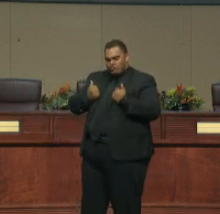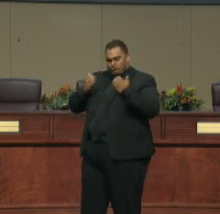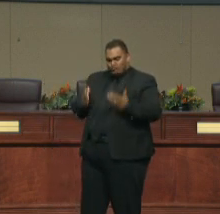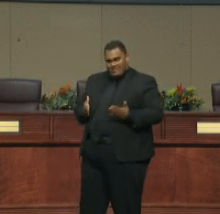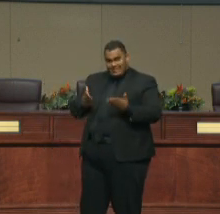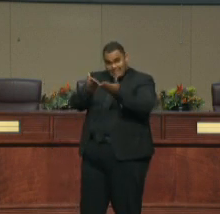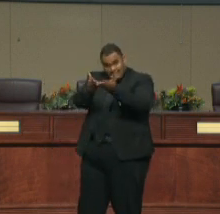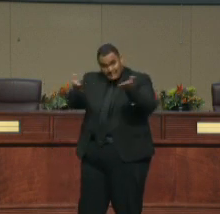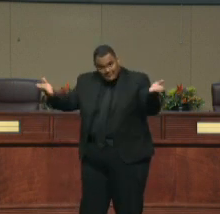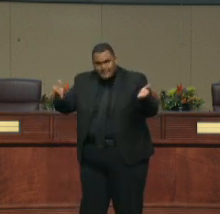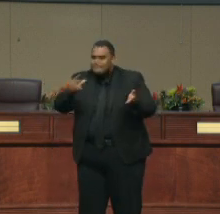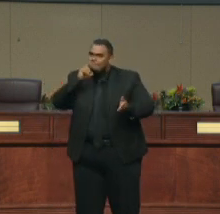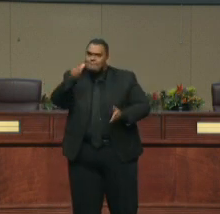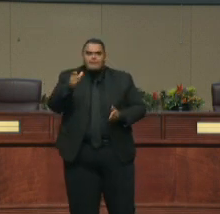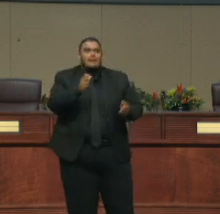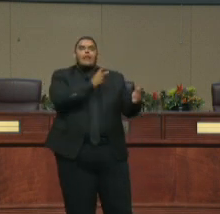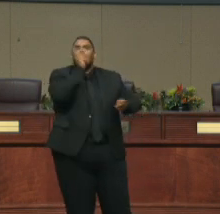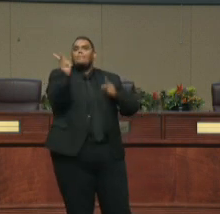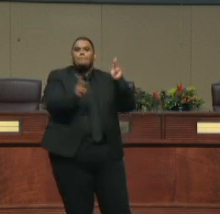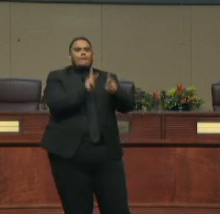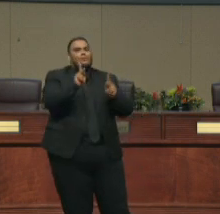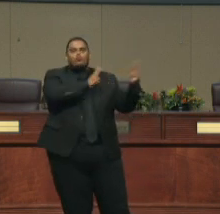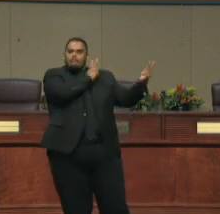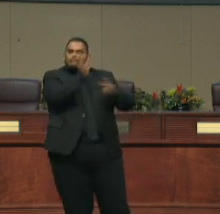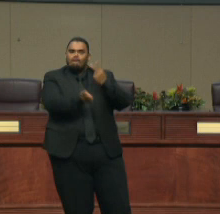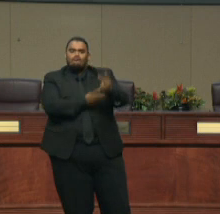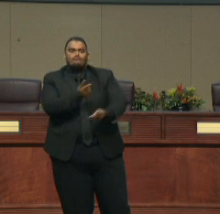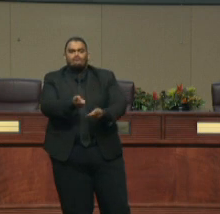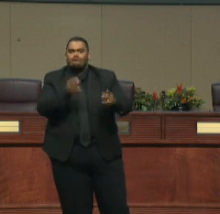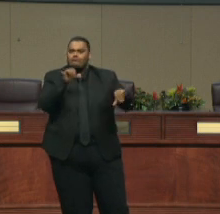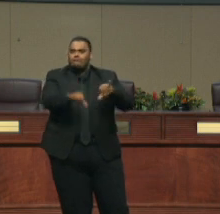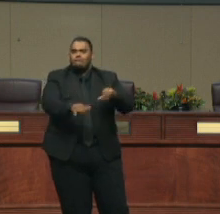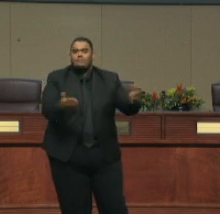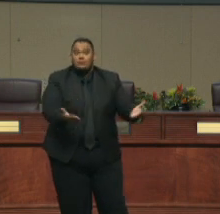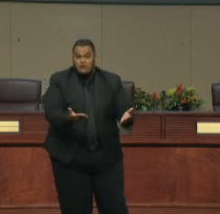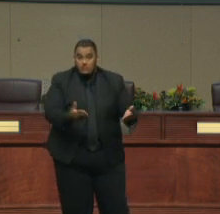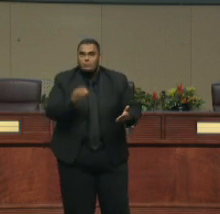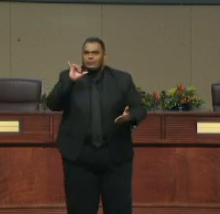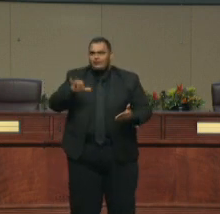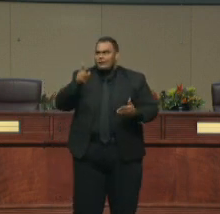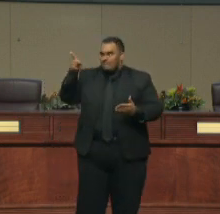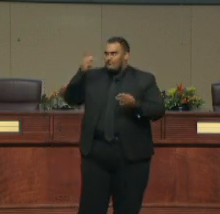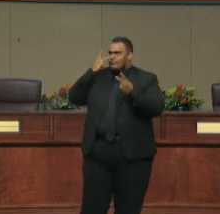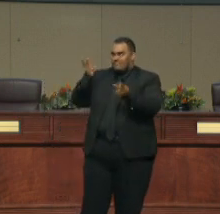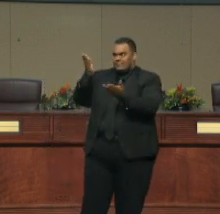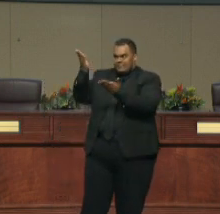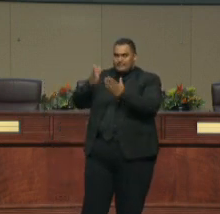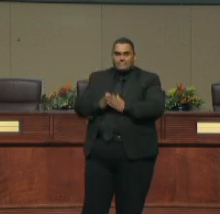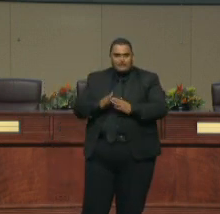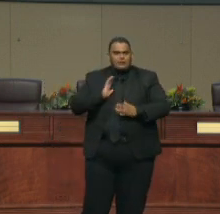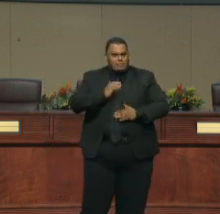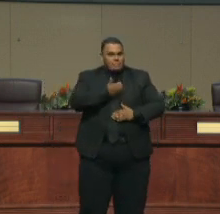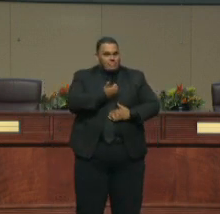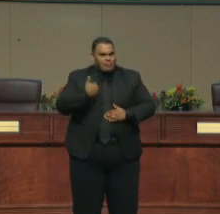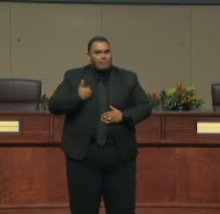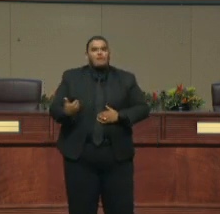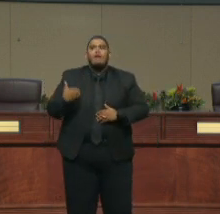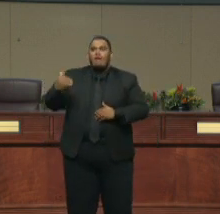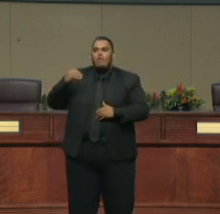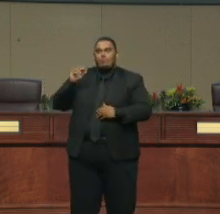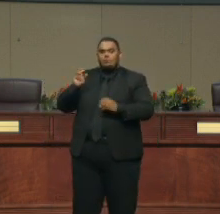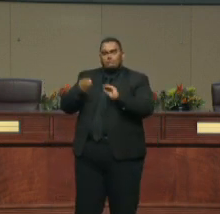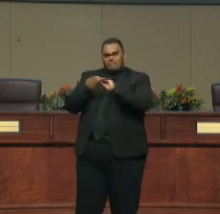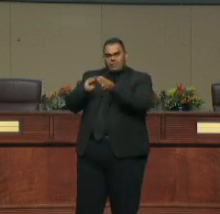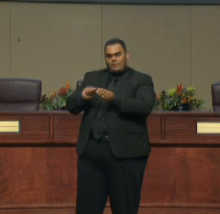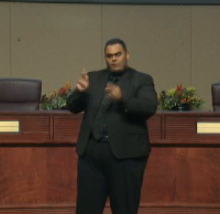gives us the ability to do that. And if you can see, our positivity rate continued to decline. At